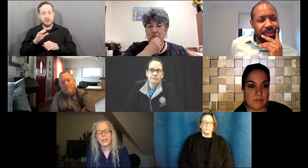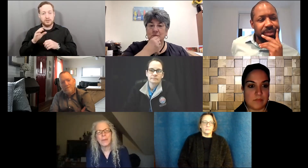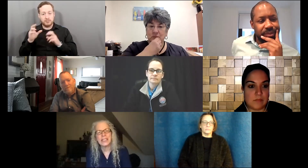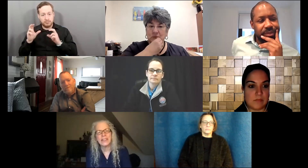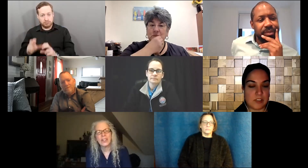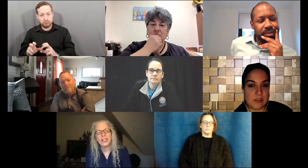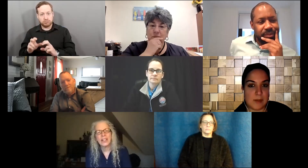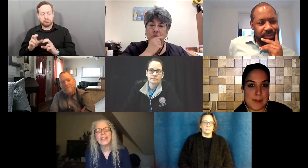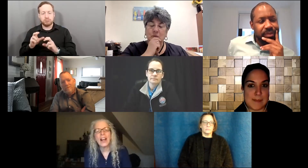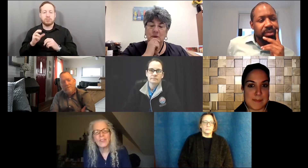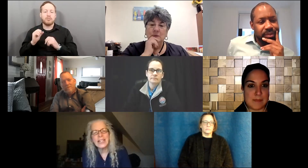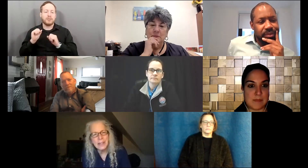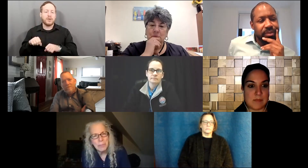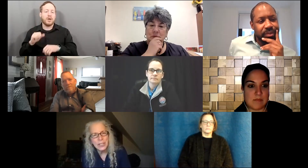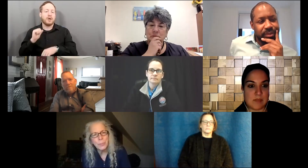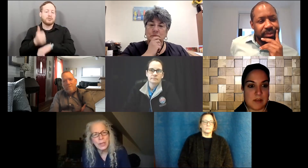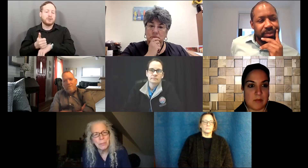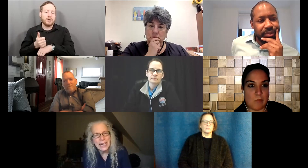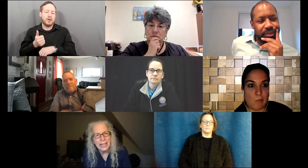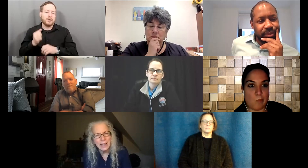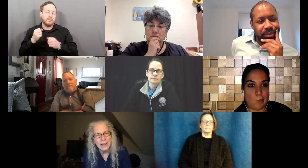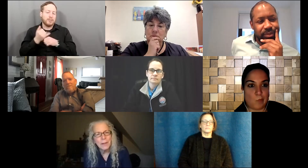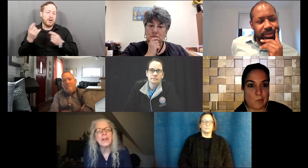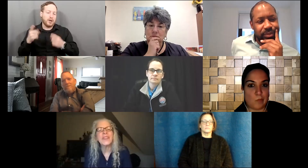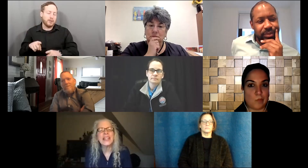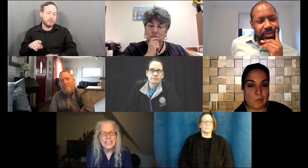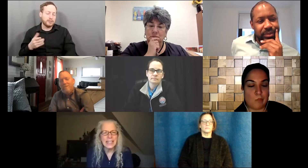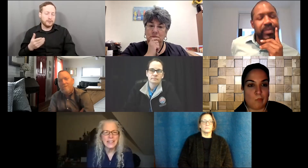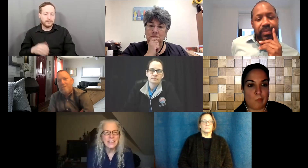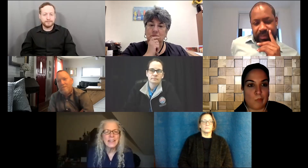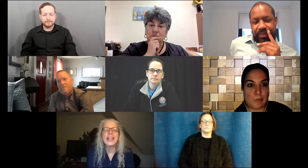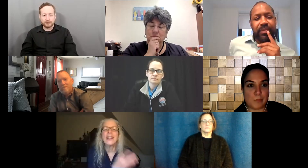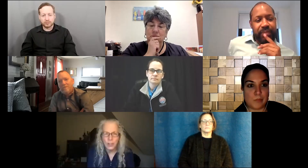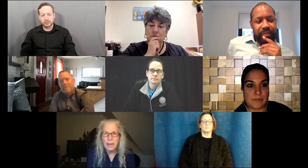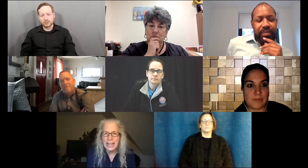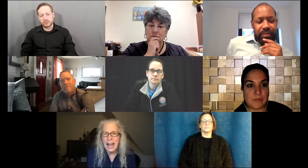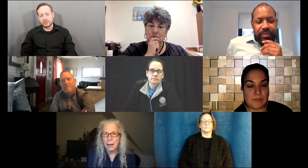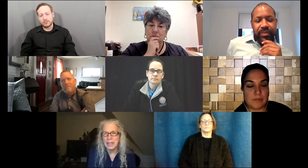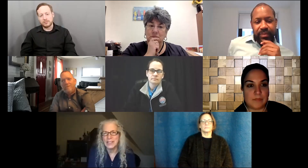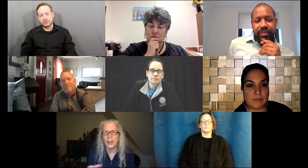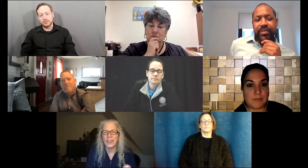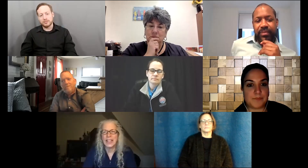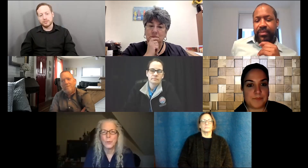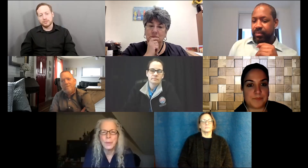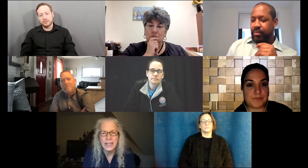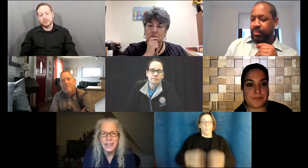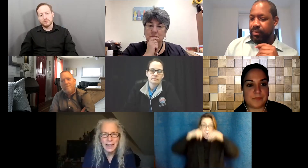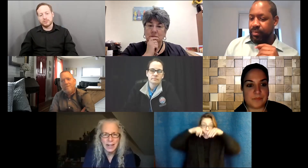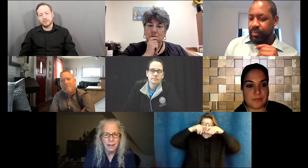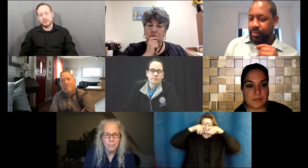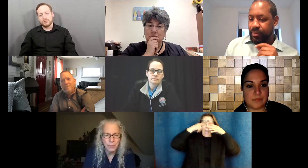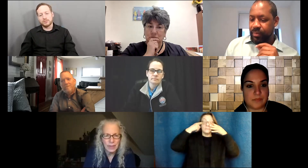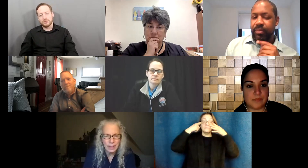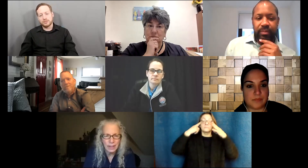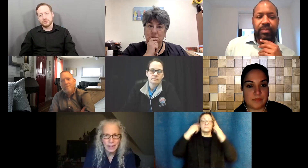our perspective, they're not ready to commit to put the money in. But if they did it, then it could make it happen. It's sort of like if you build it, then it